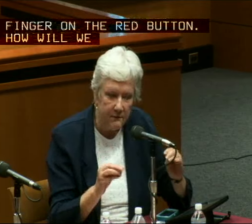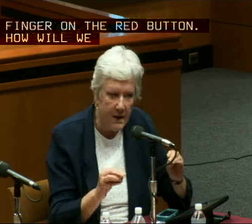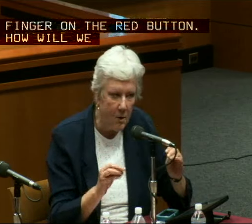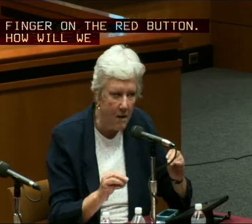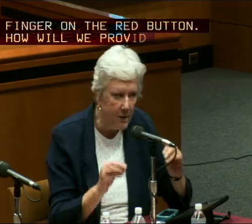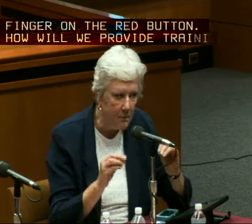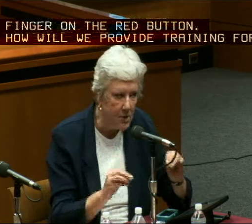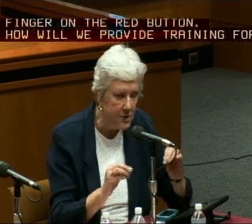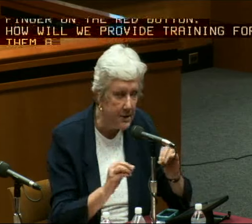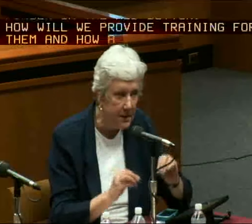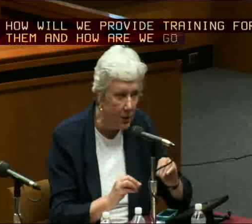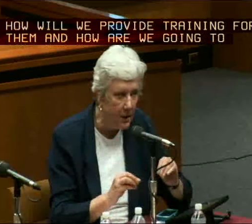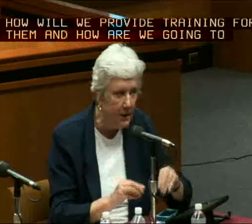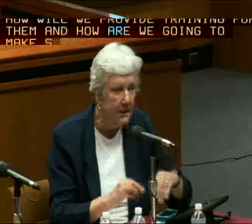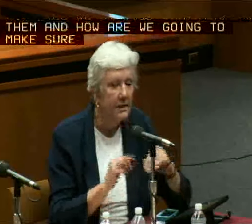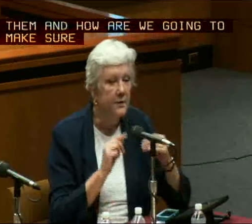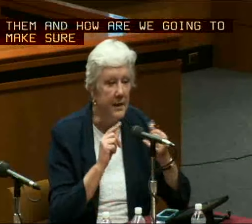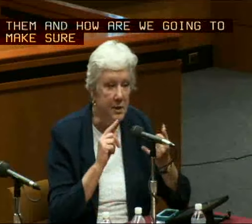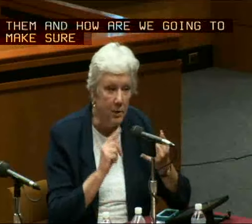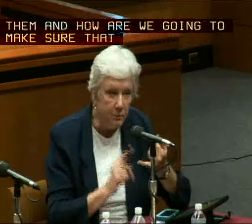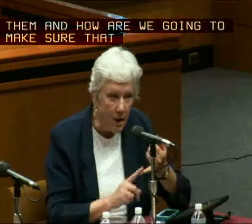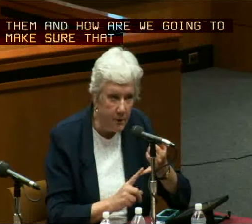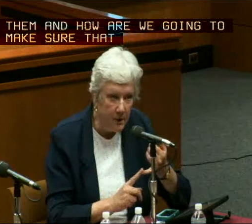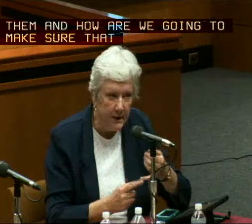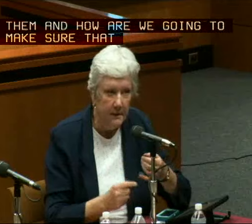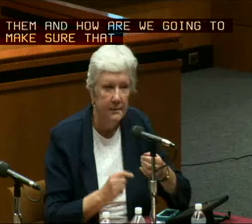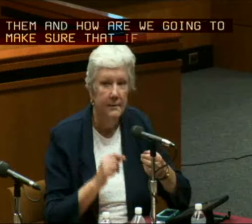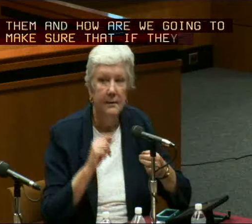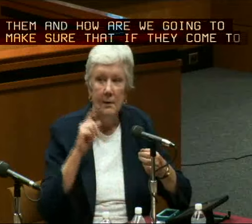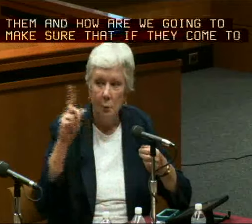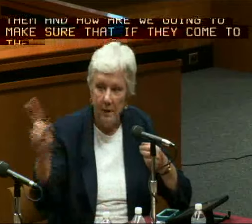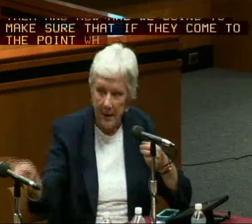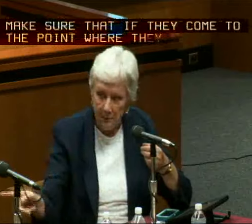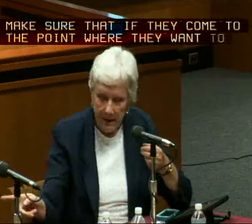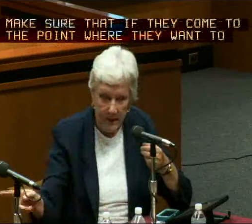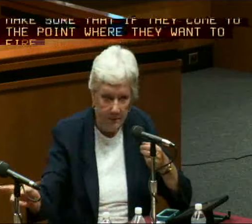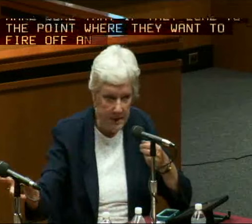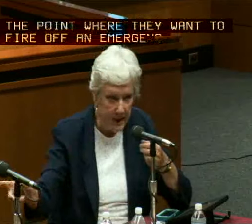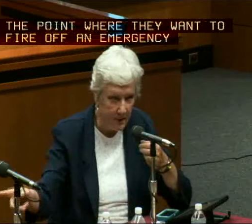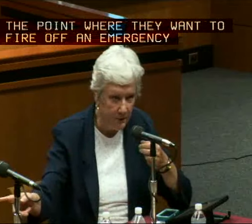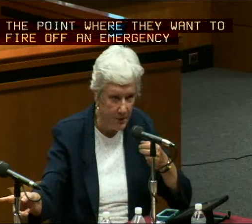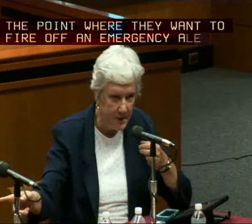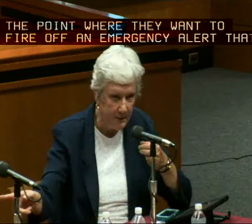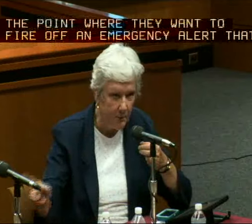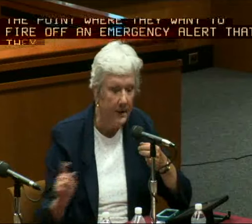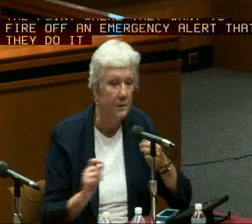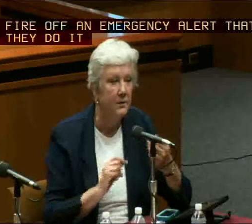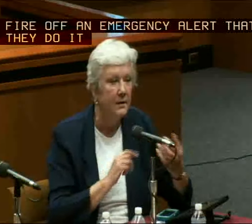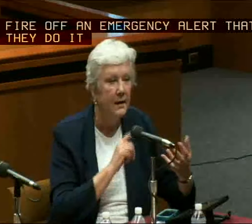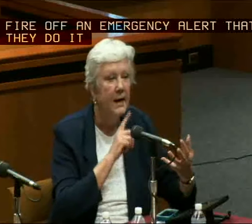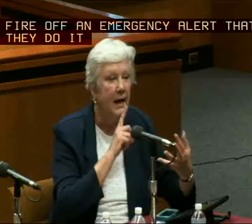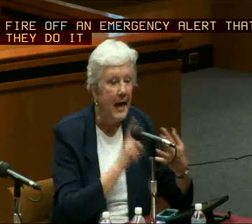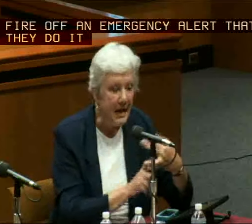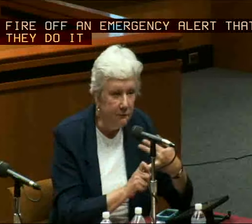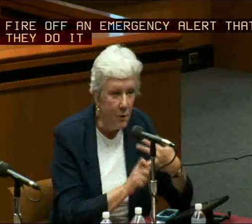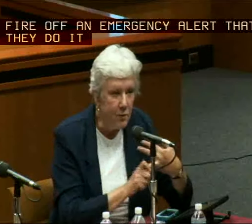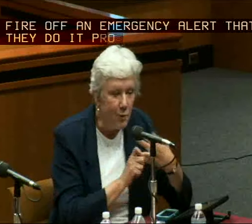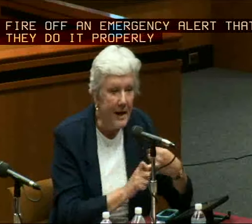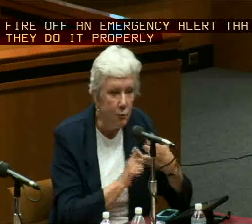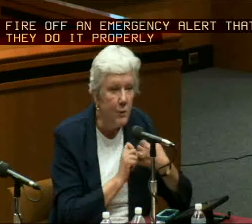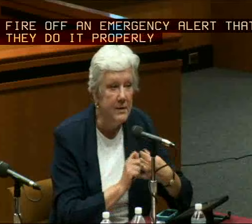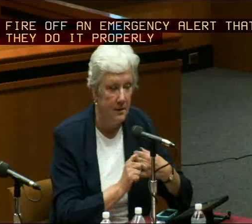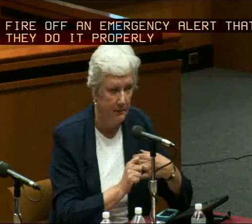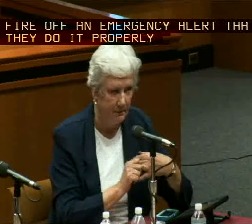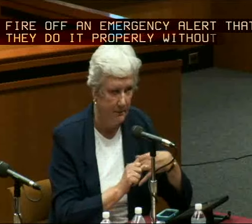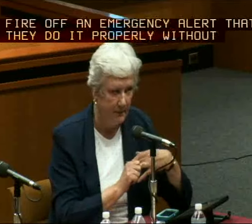they want to fire off an emergency alert, that they do it properly, without making a mistake the first time around, and for the